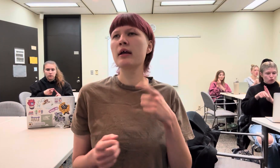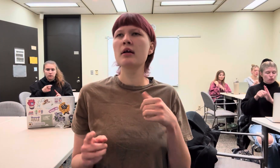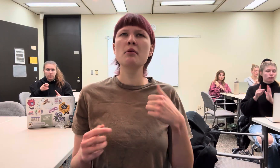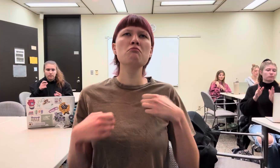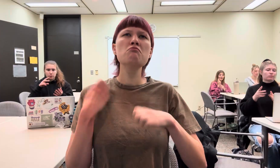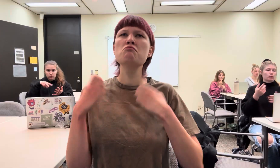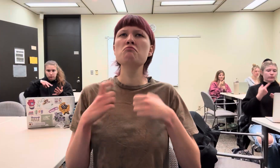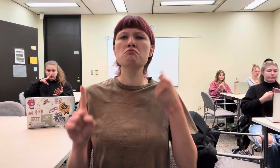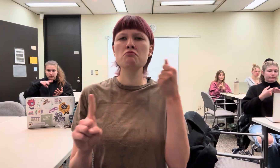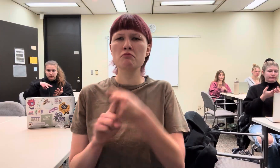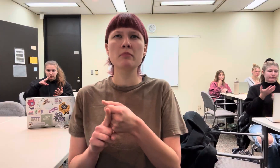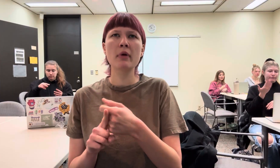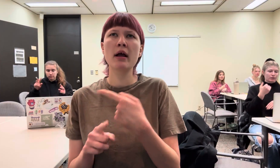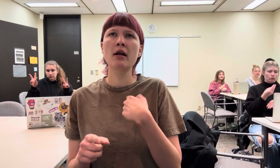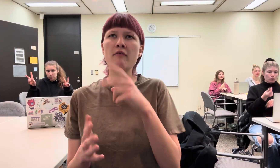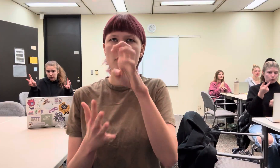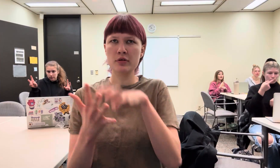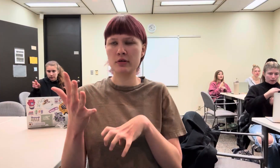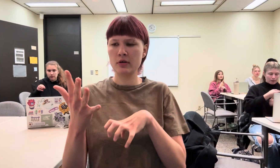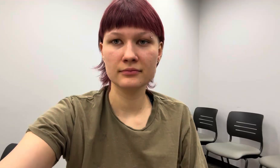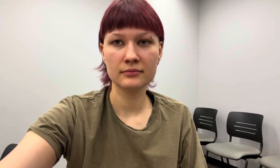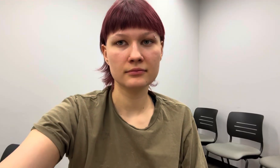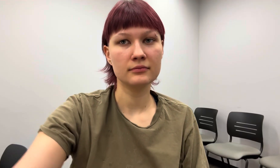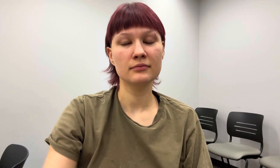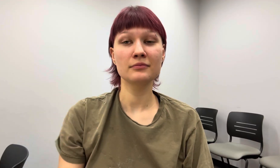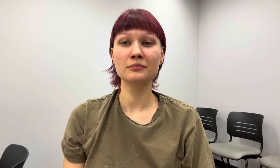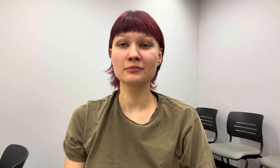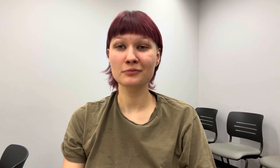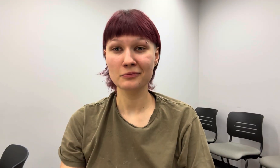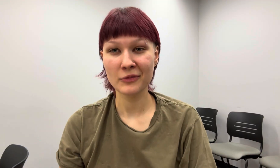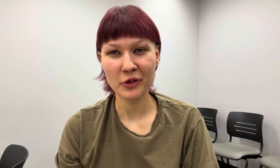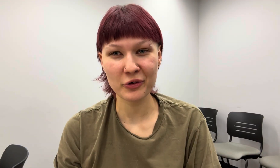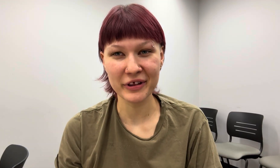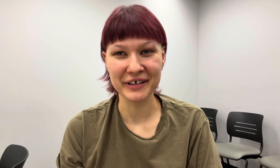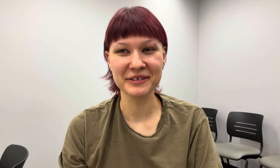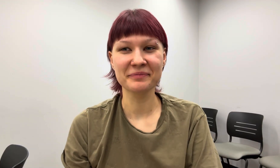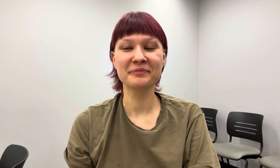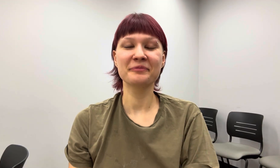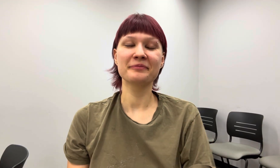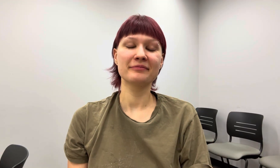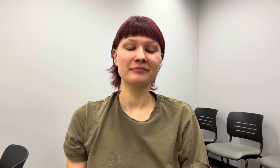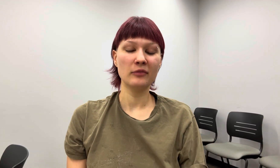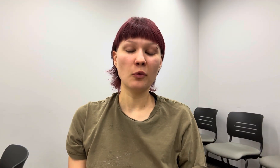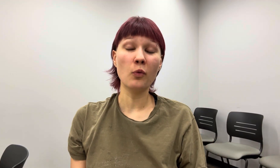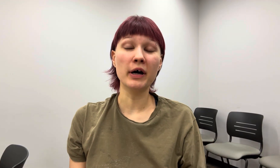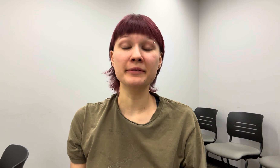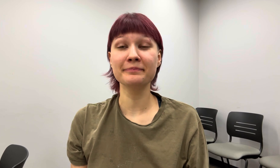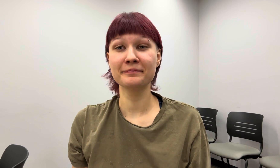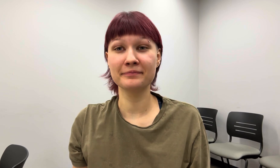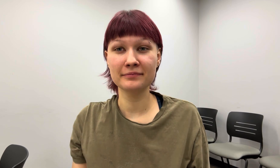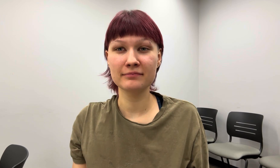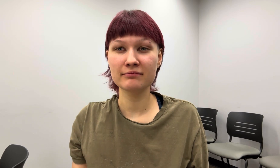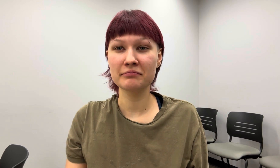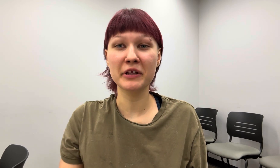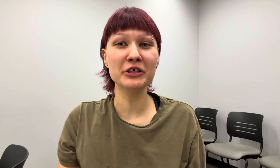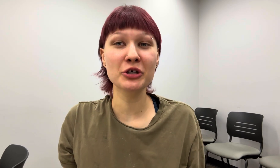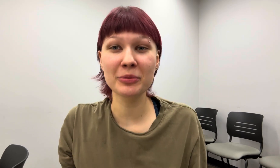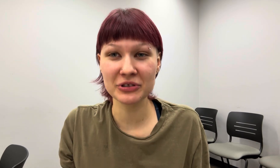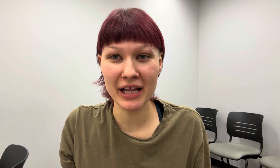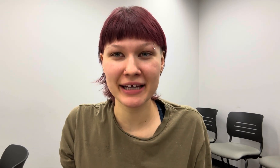you decide is your determination of tone. 3 things. 1, the interpreter's lag